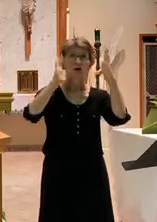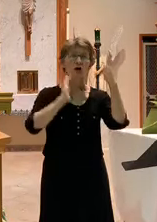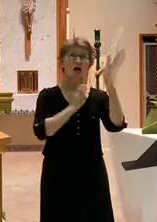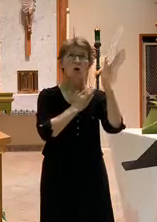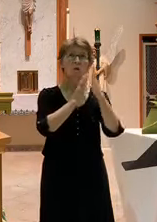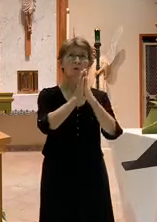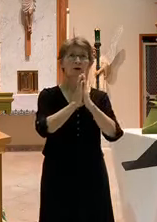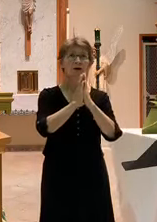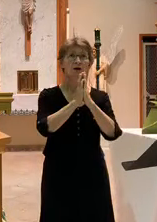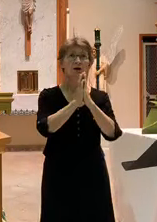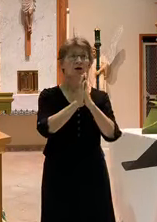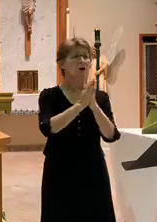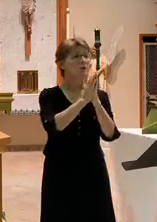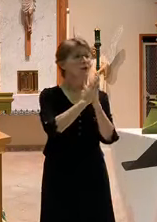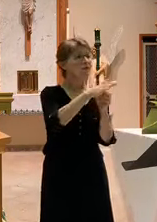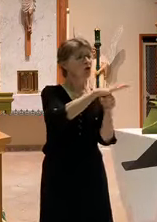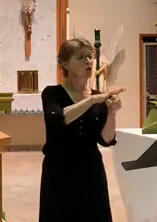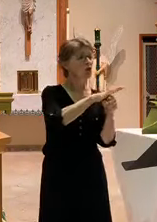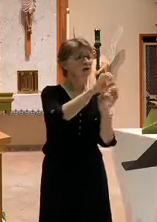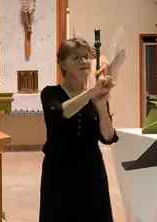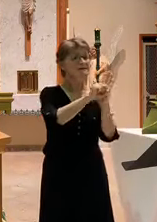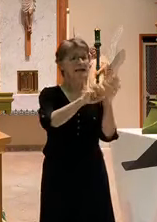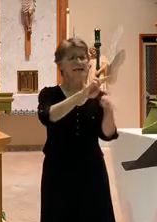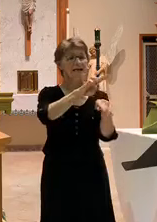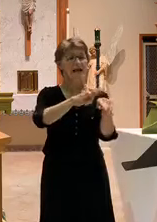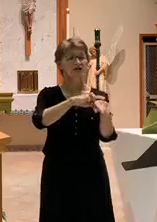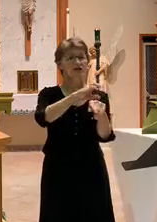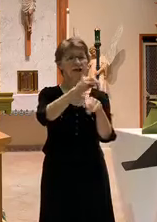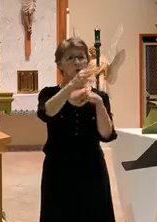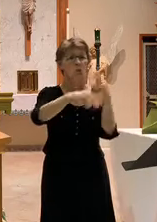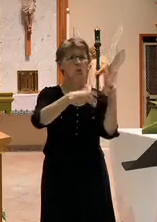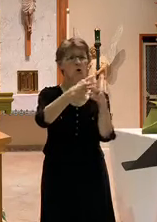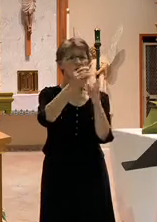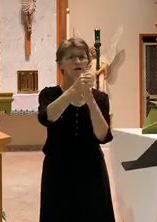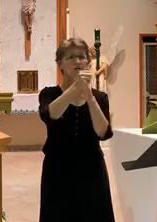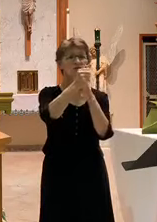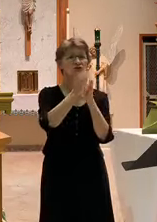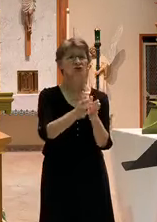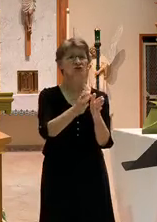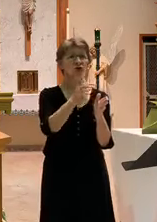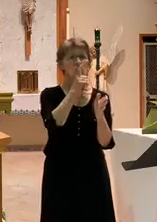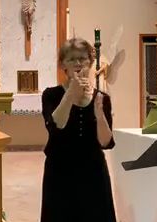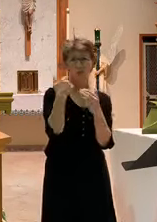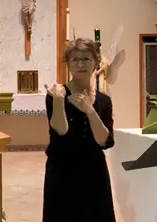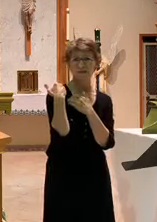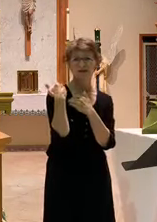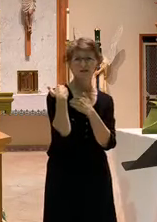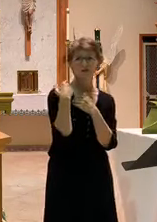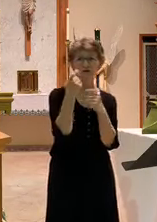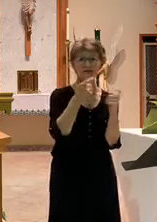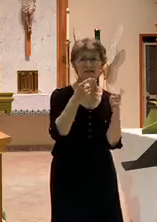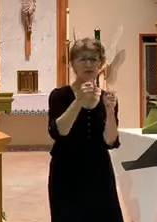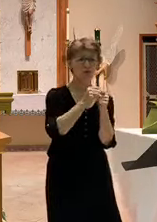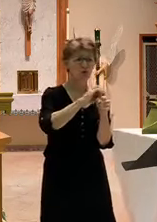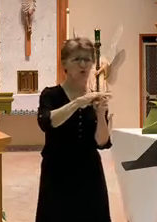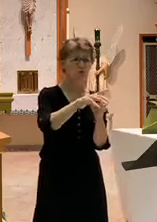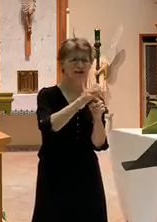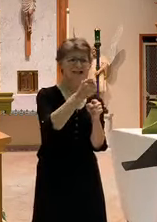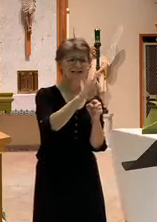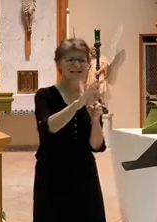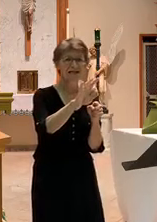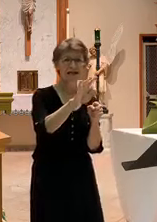prayer. For local, state, national, and world officials who are responsible for dealing with the